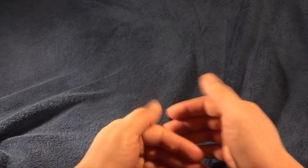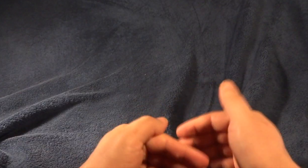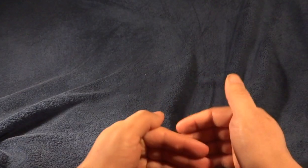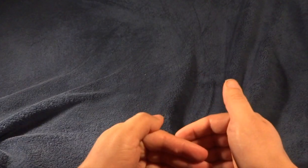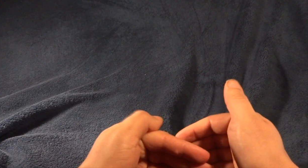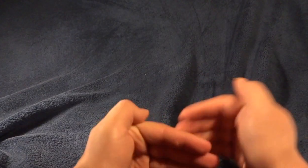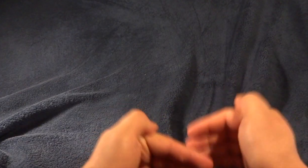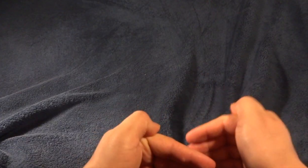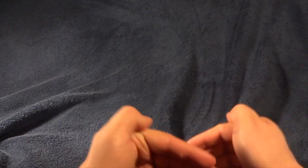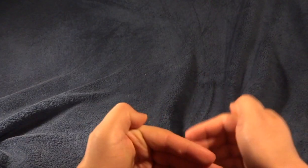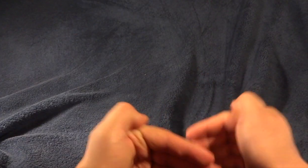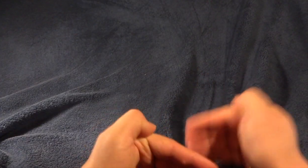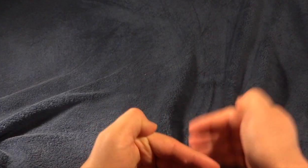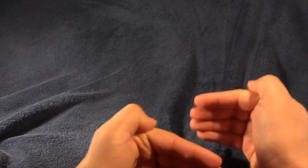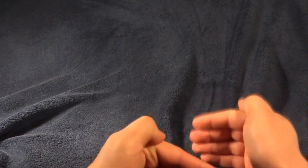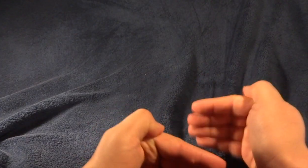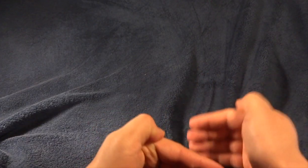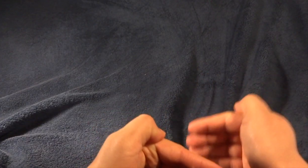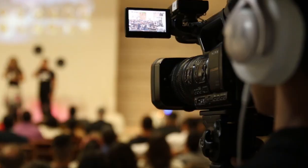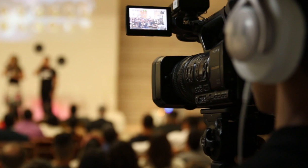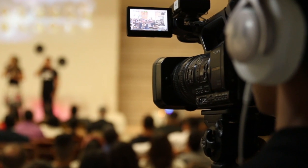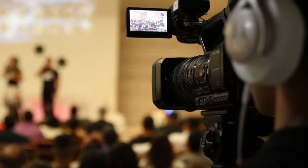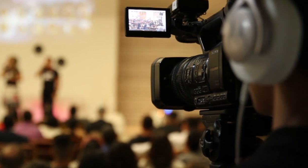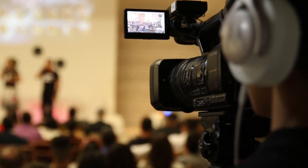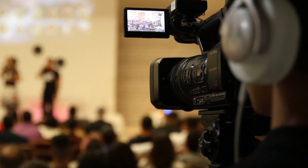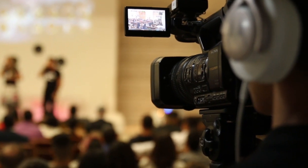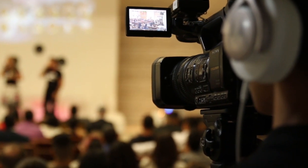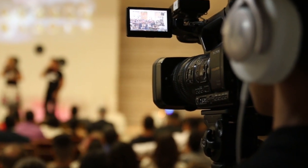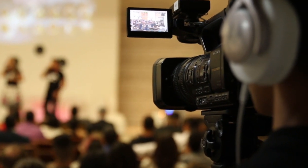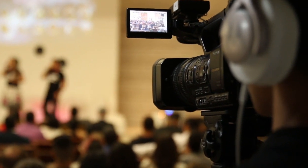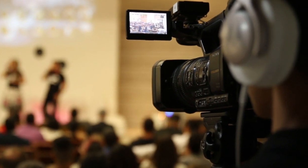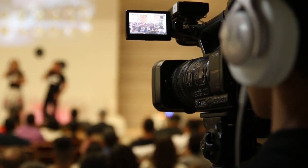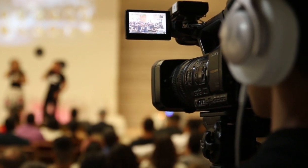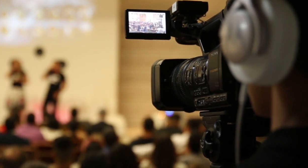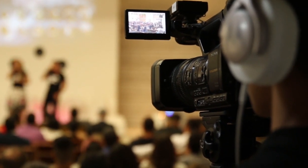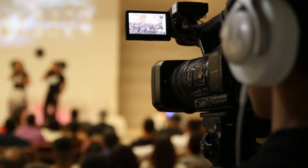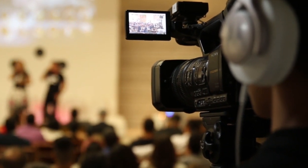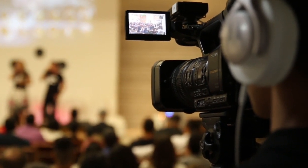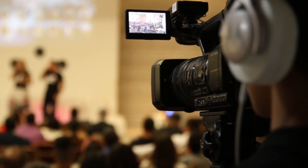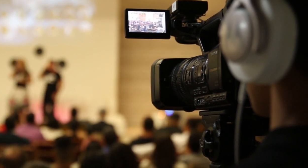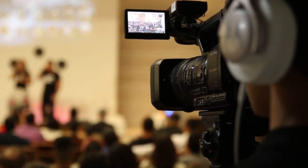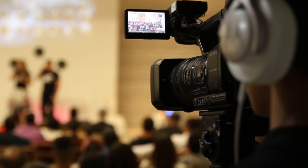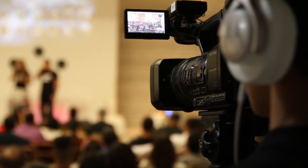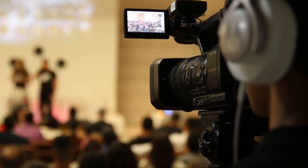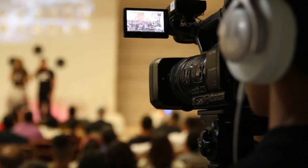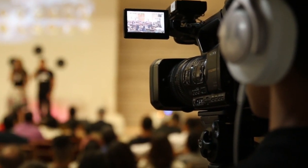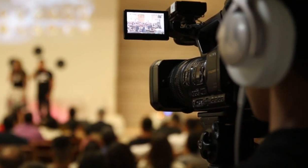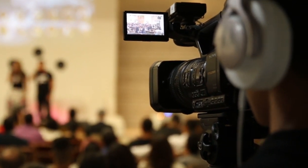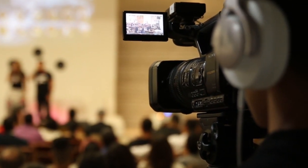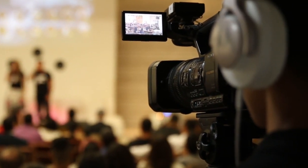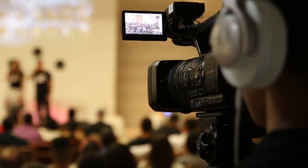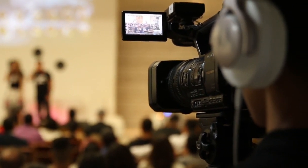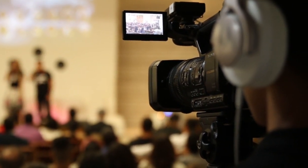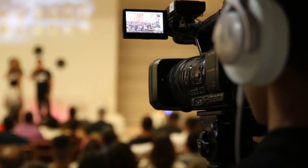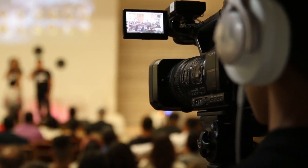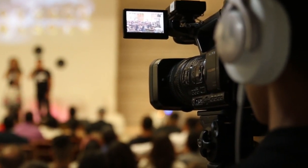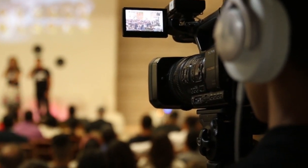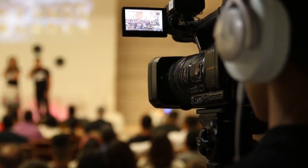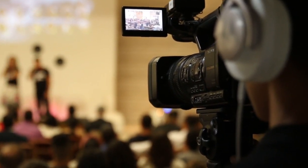of people who have been starting to doing videos have told that they were